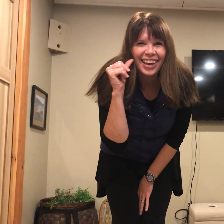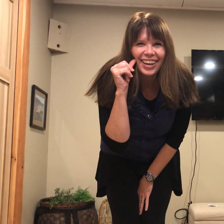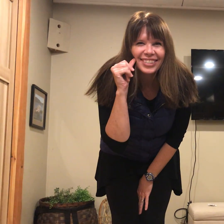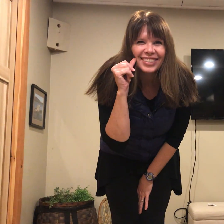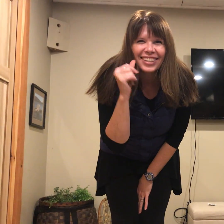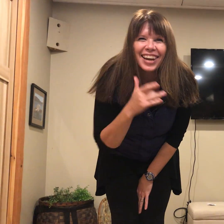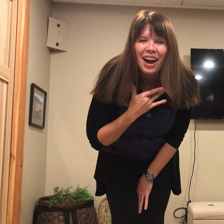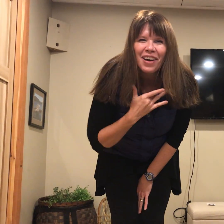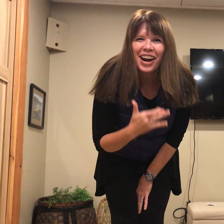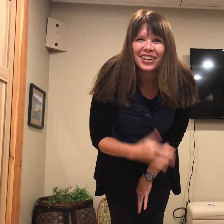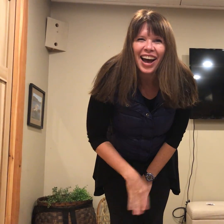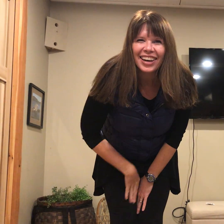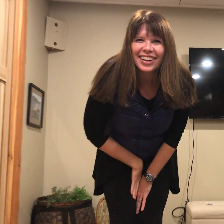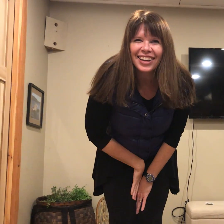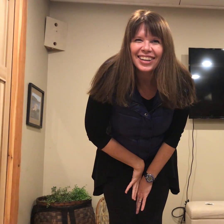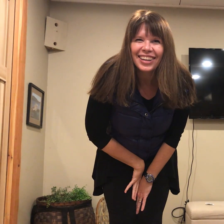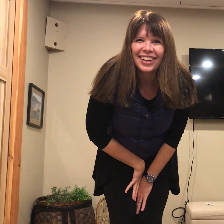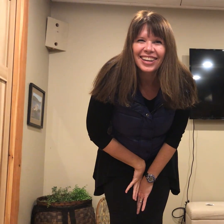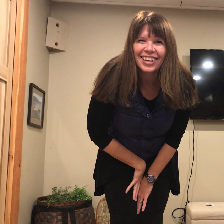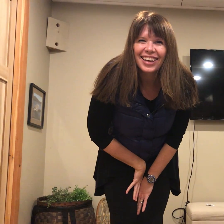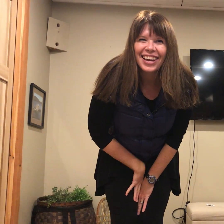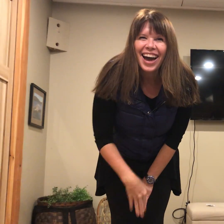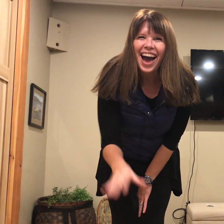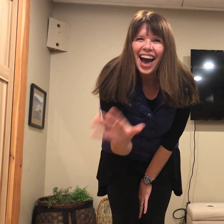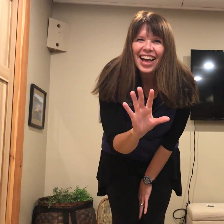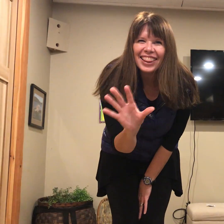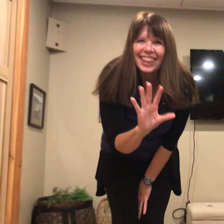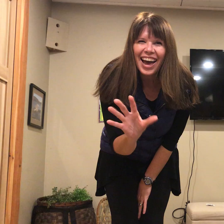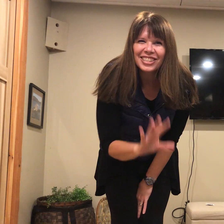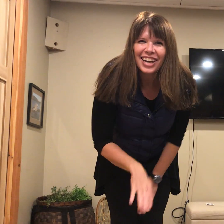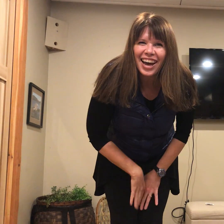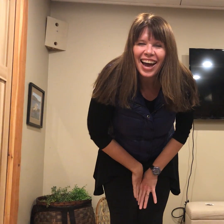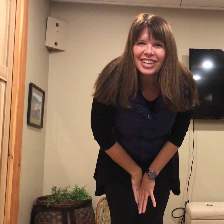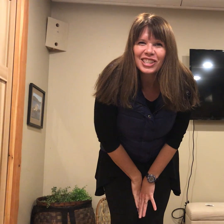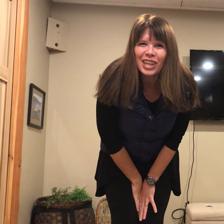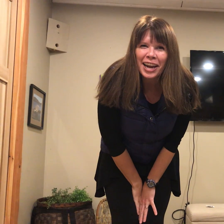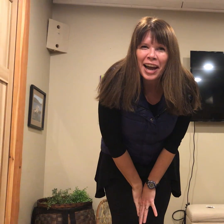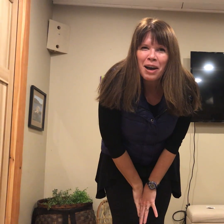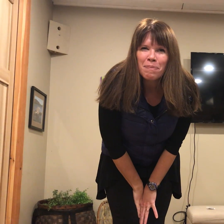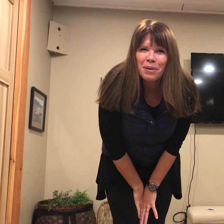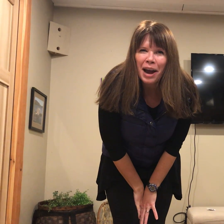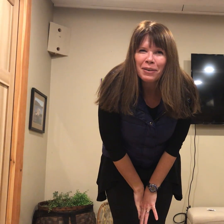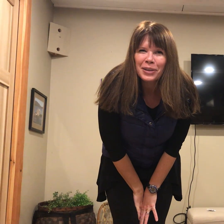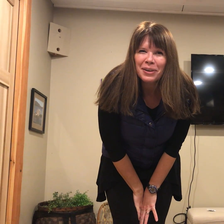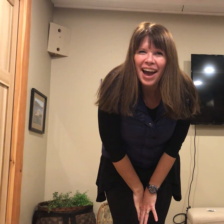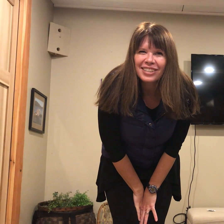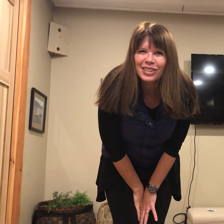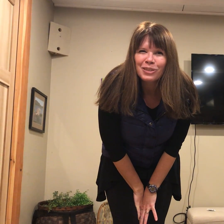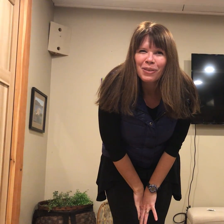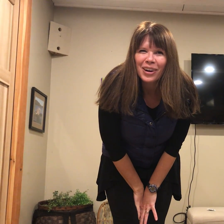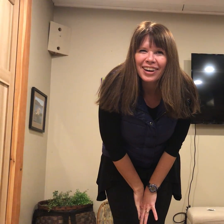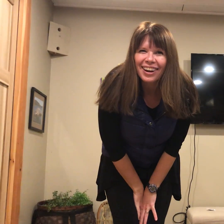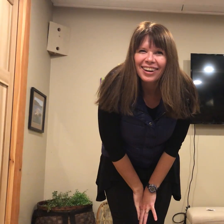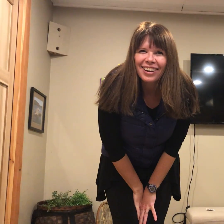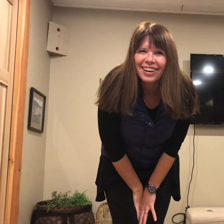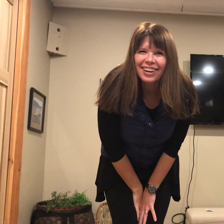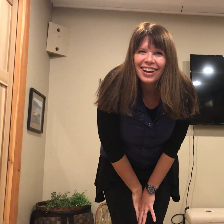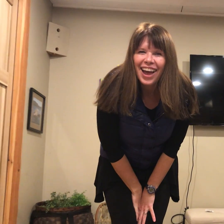Alex. How are you, honey? Hi, Elijah. Hi, Jacob. How are you guys this morning?